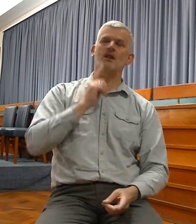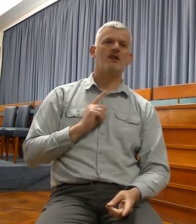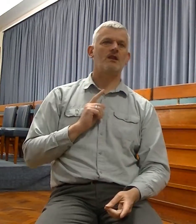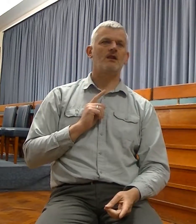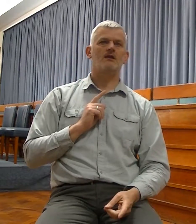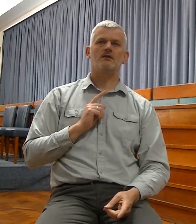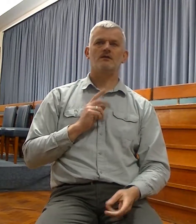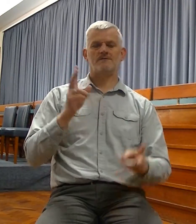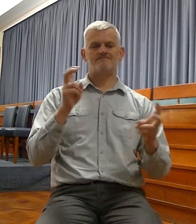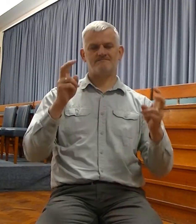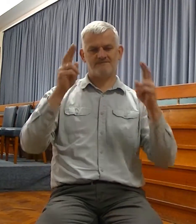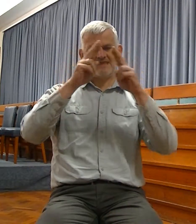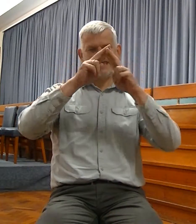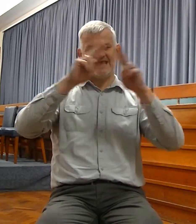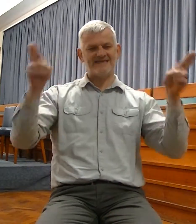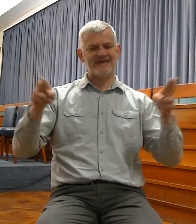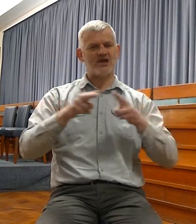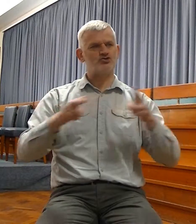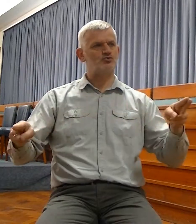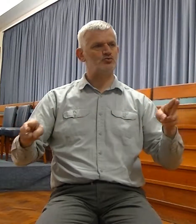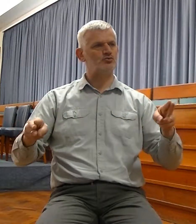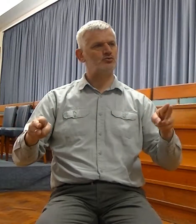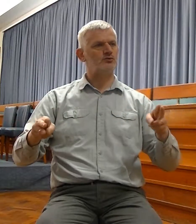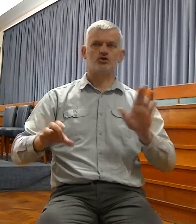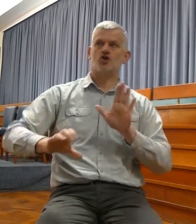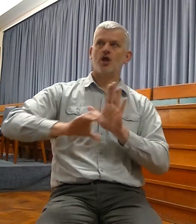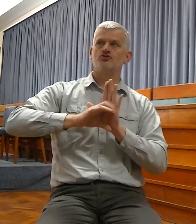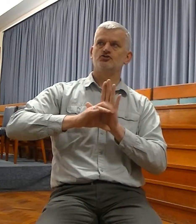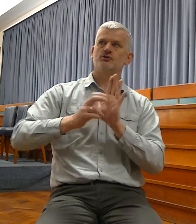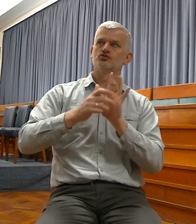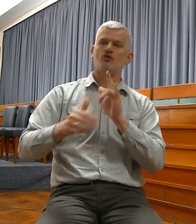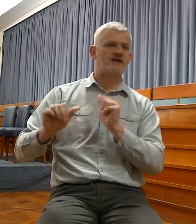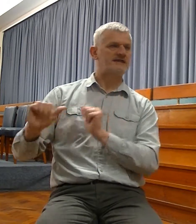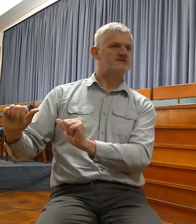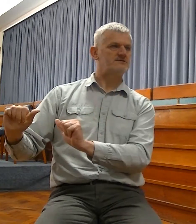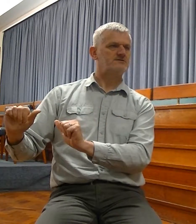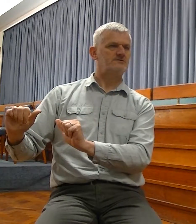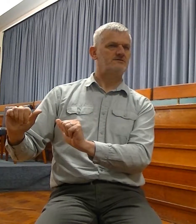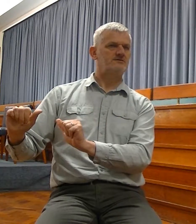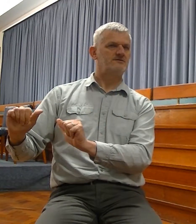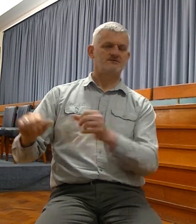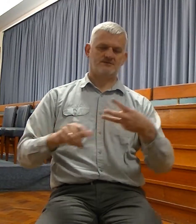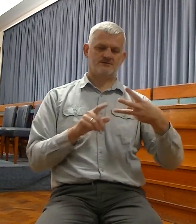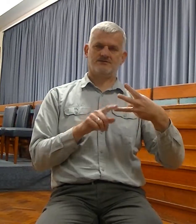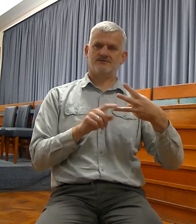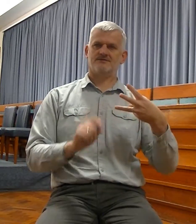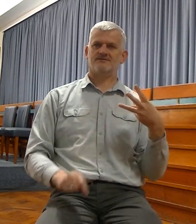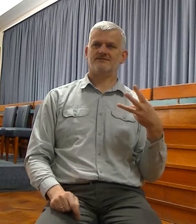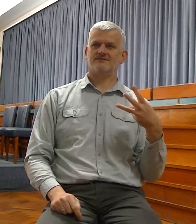Church of Jesus Christ. And that is what the prophecy points to. There will be a time when all the people of